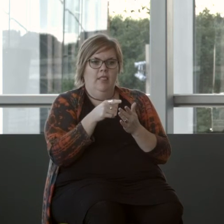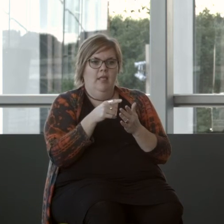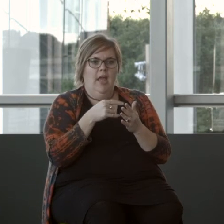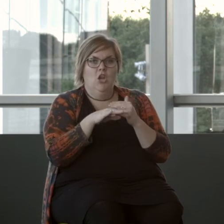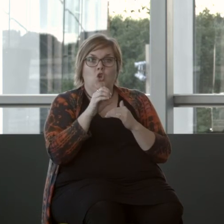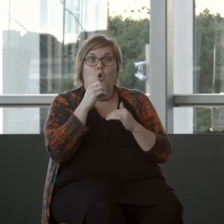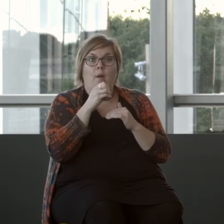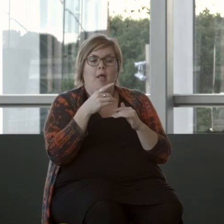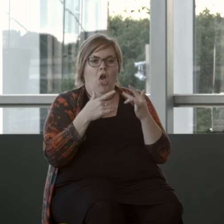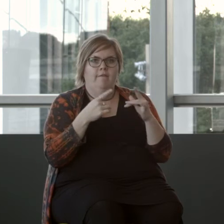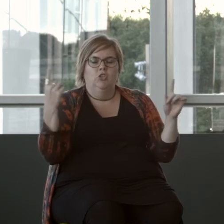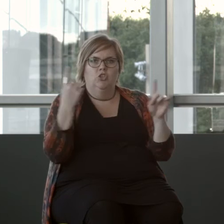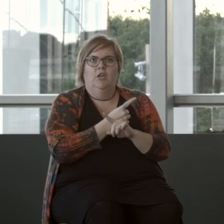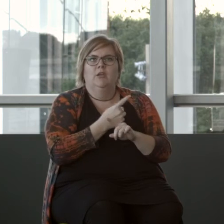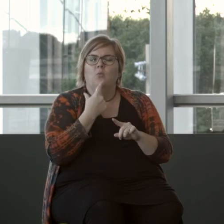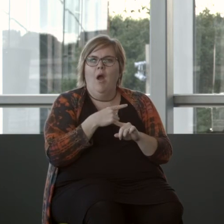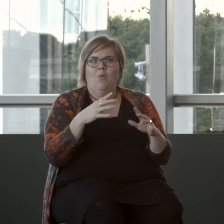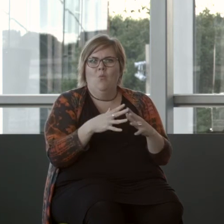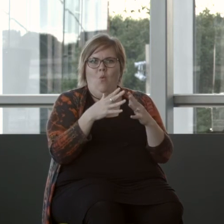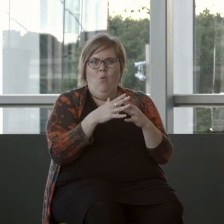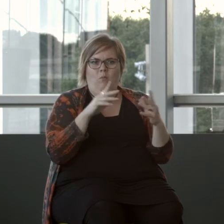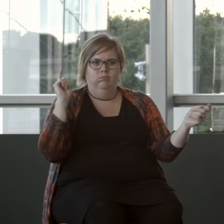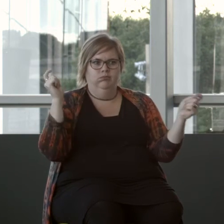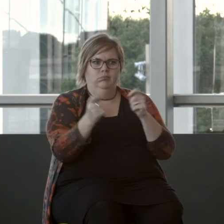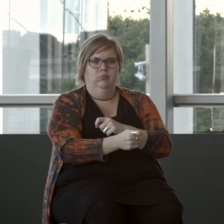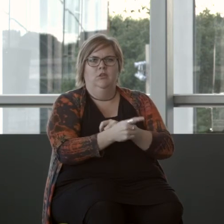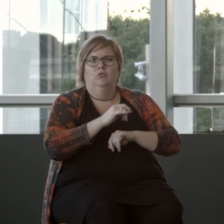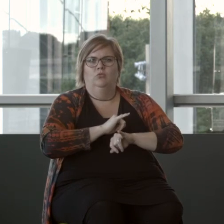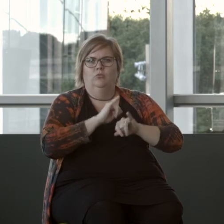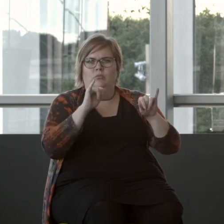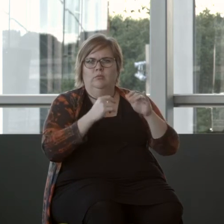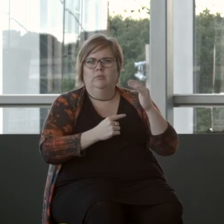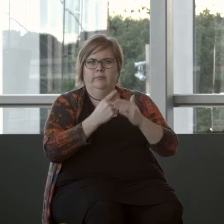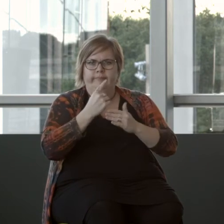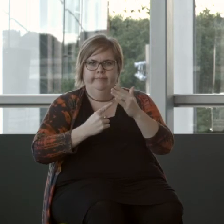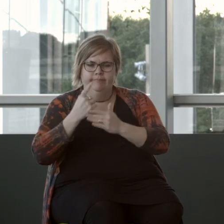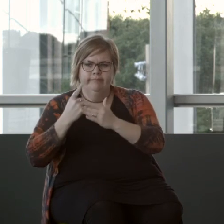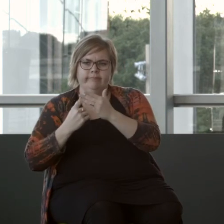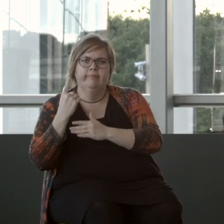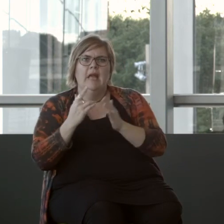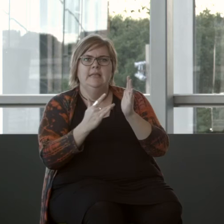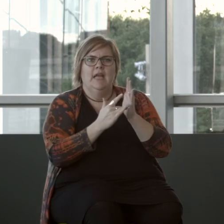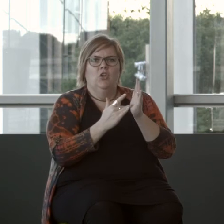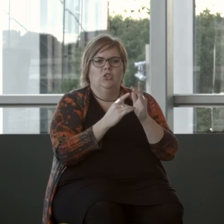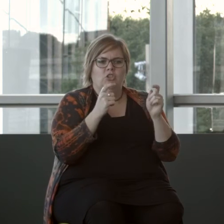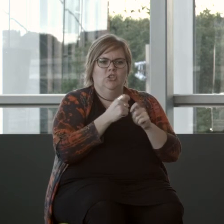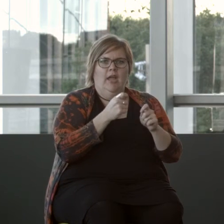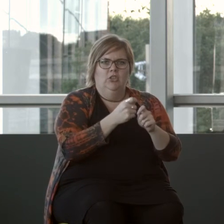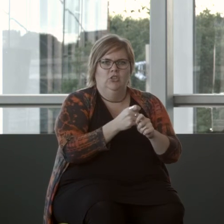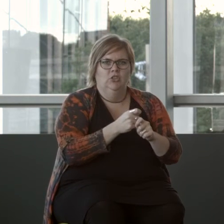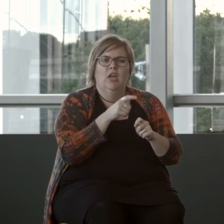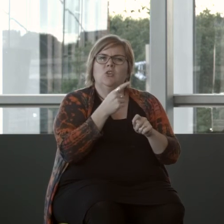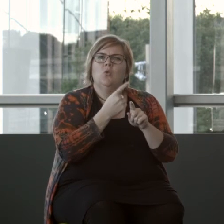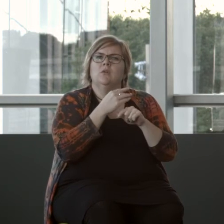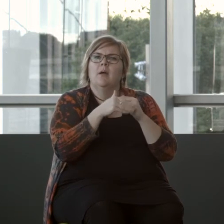in Europe because of war, traumatic events, and also technological change. And he talks about